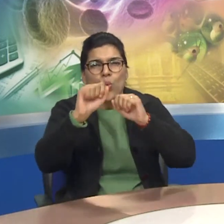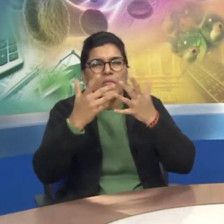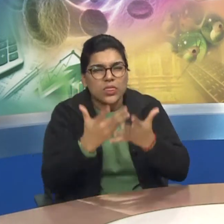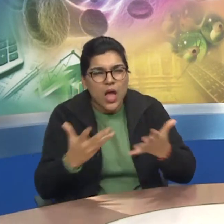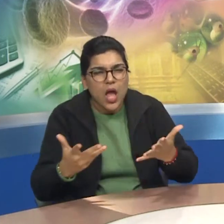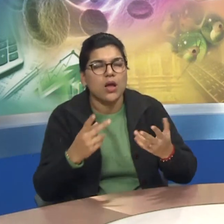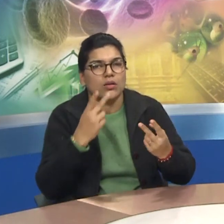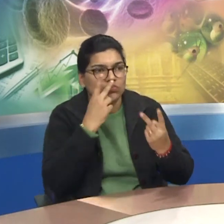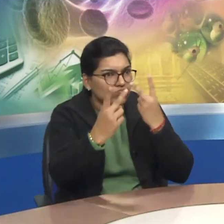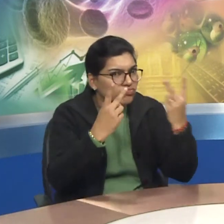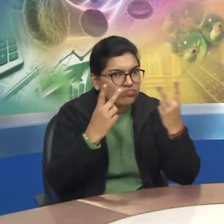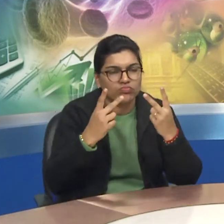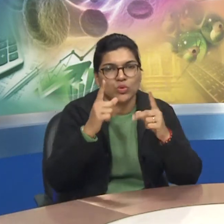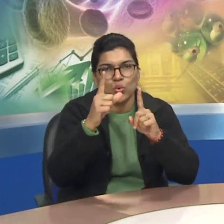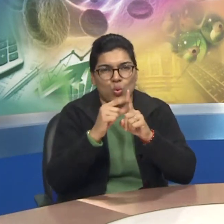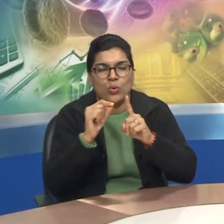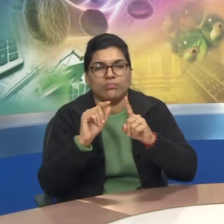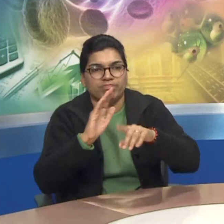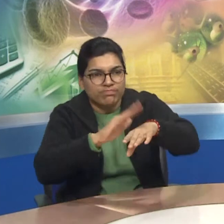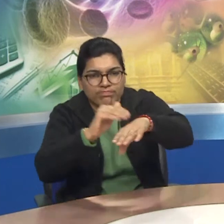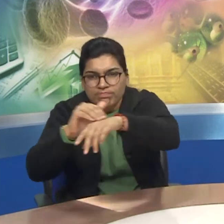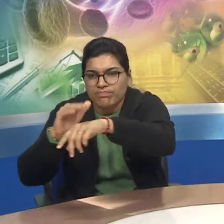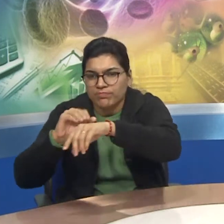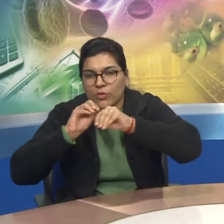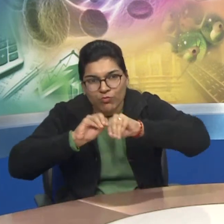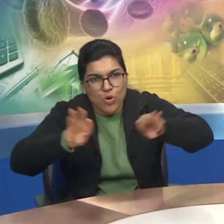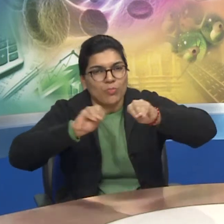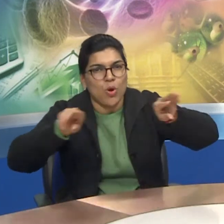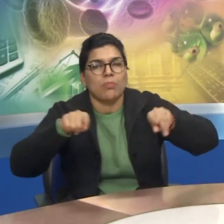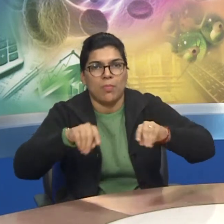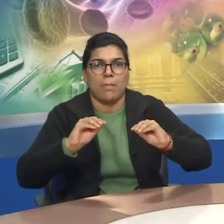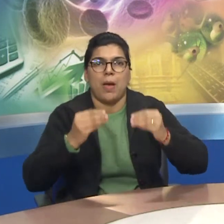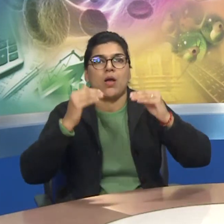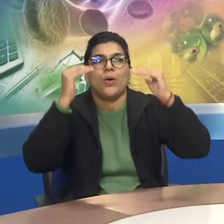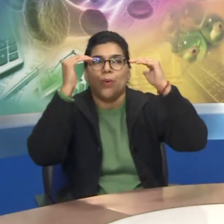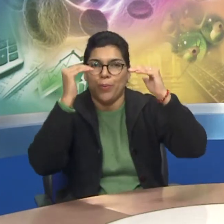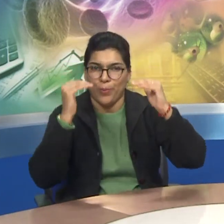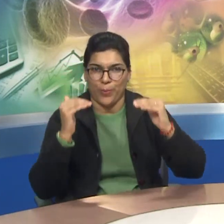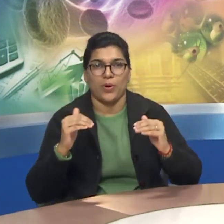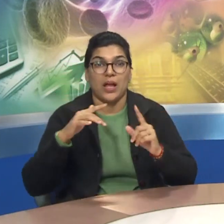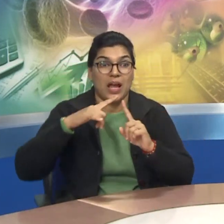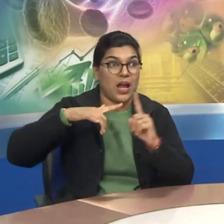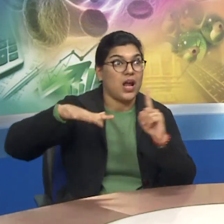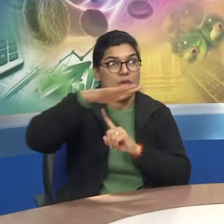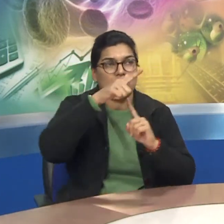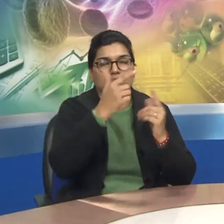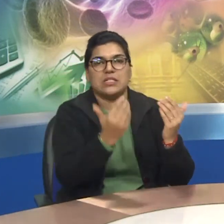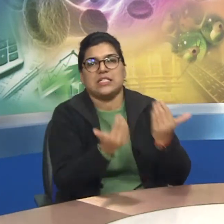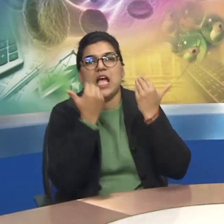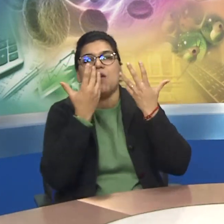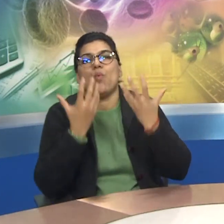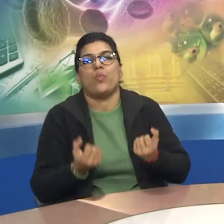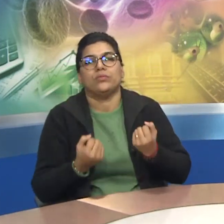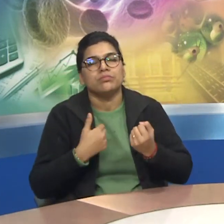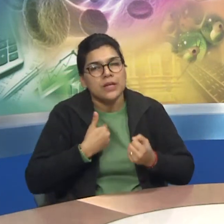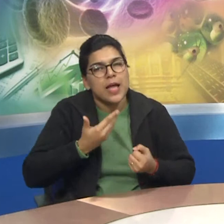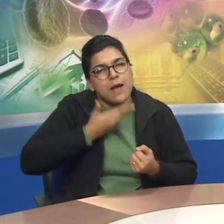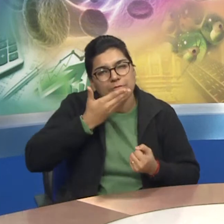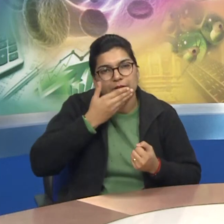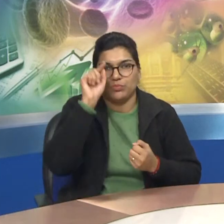is also about awareness, which we see around us. There are different situations which occur, and how